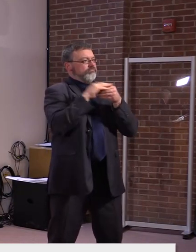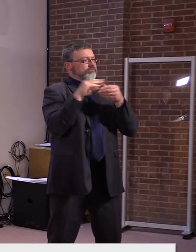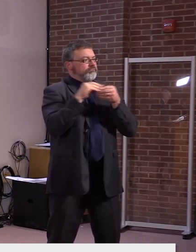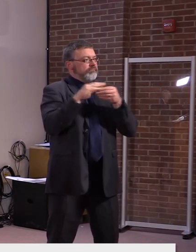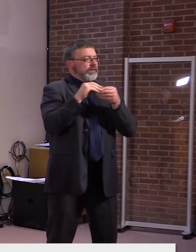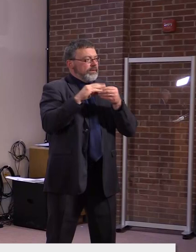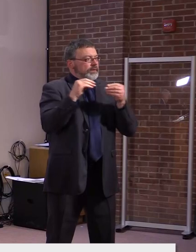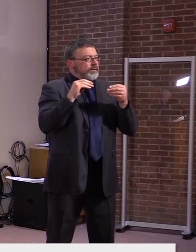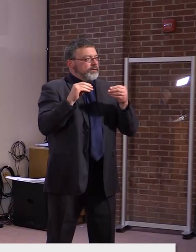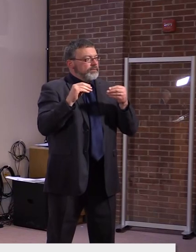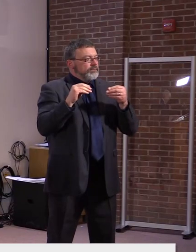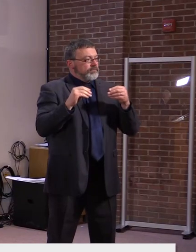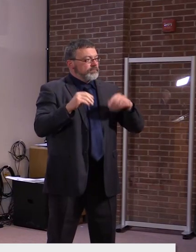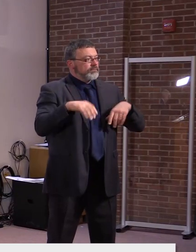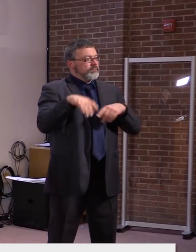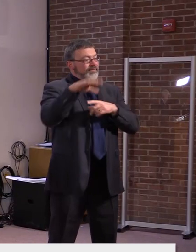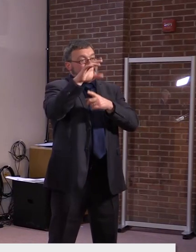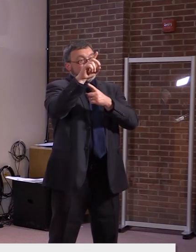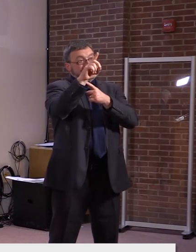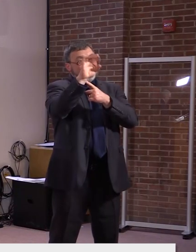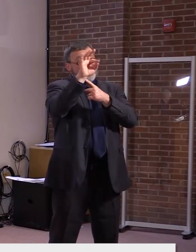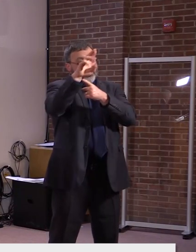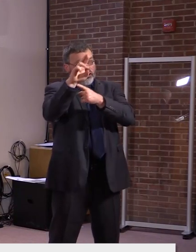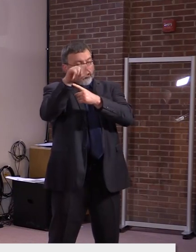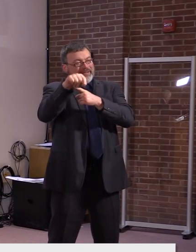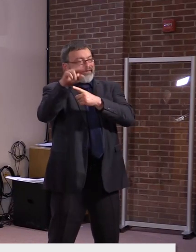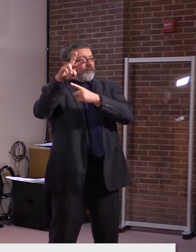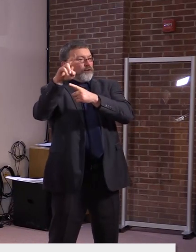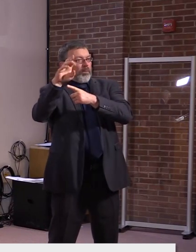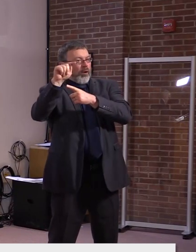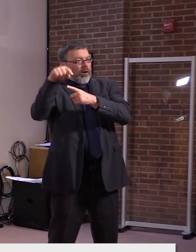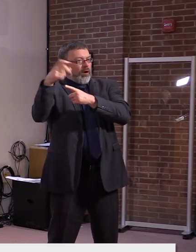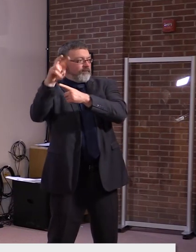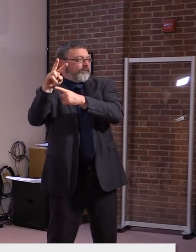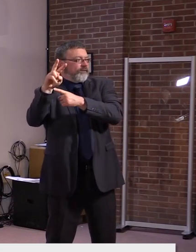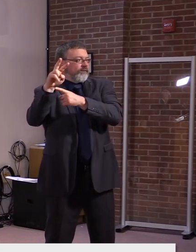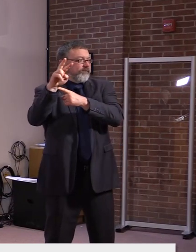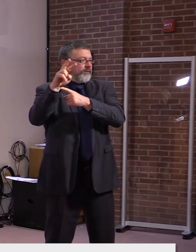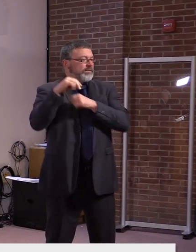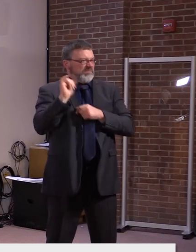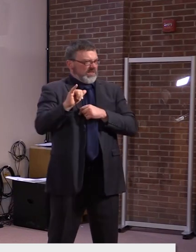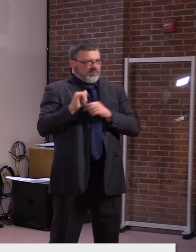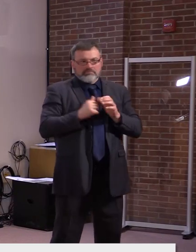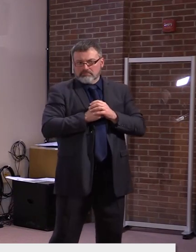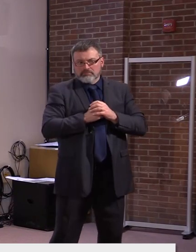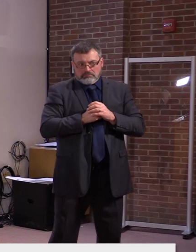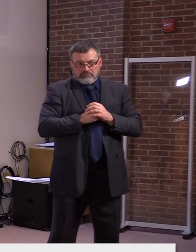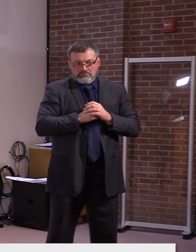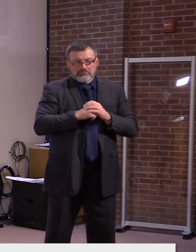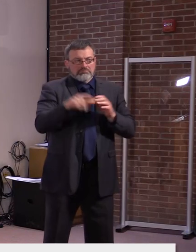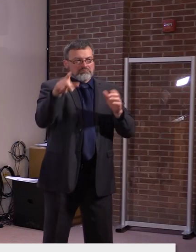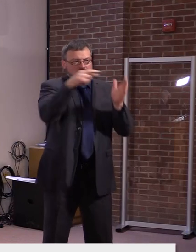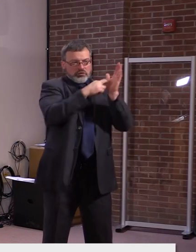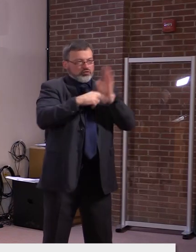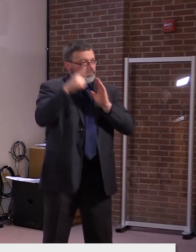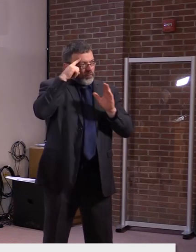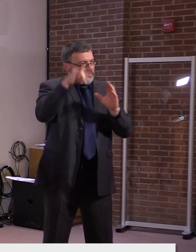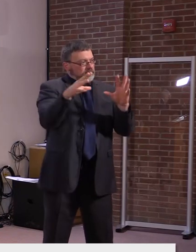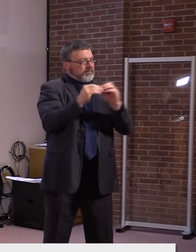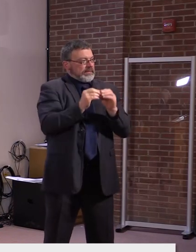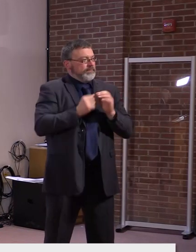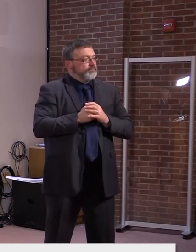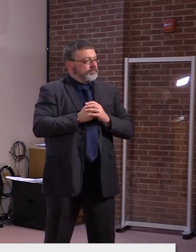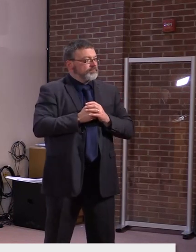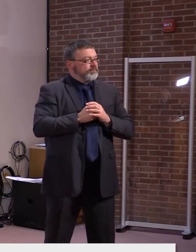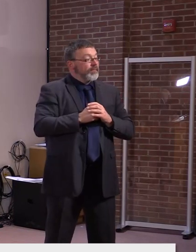dfr.vermont.gov. I also want to provide an update on our efforts to make mental health beds available in the state. At the Brattleboro Retreat,